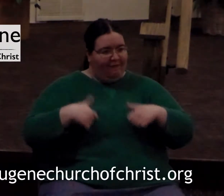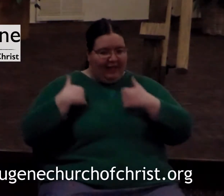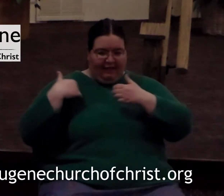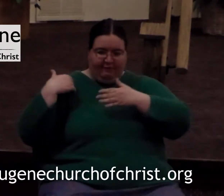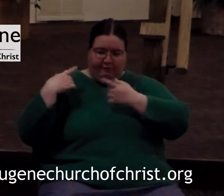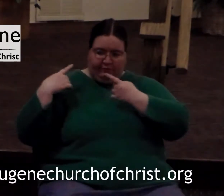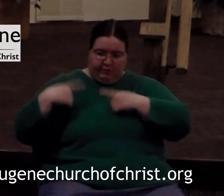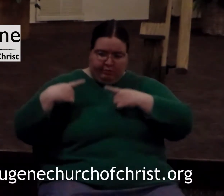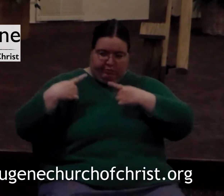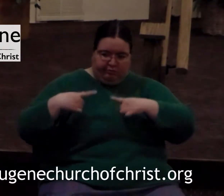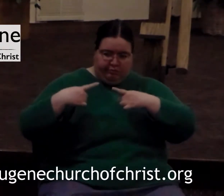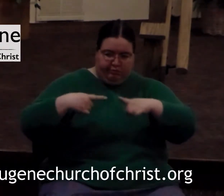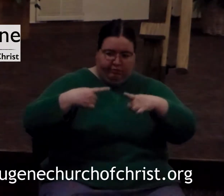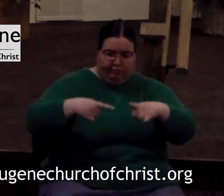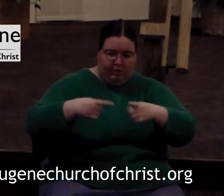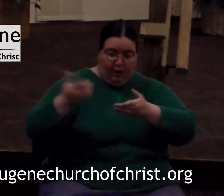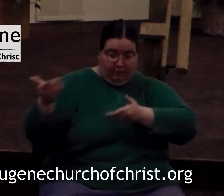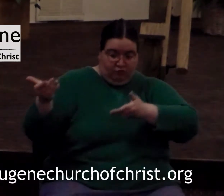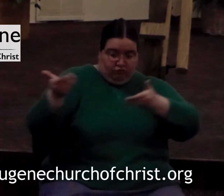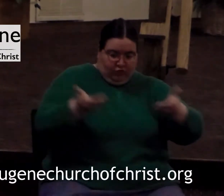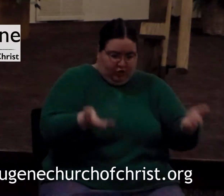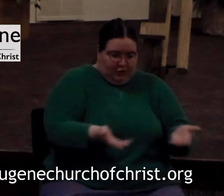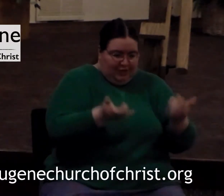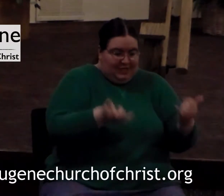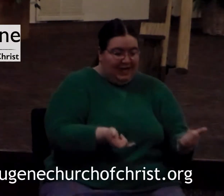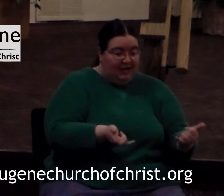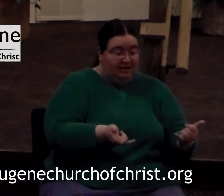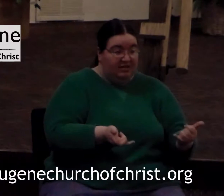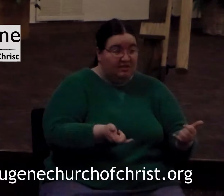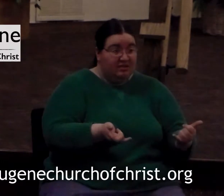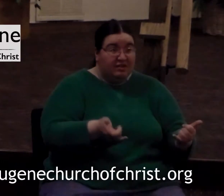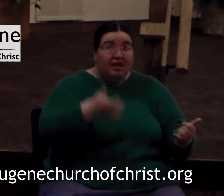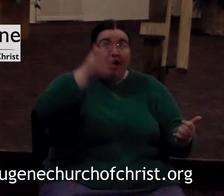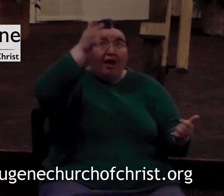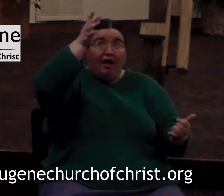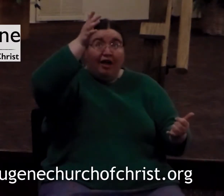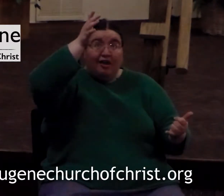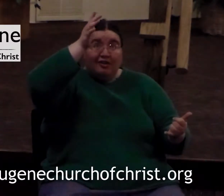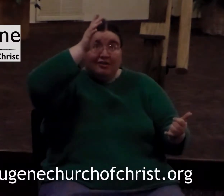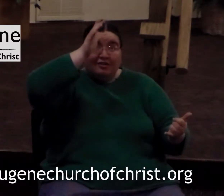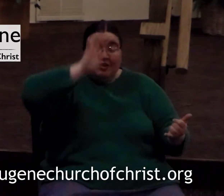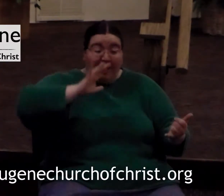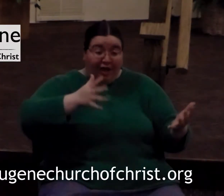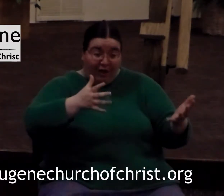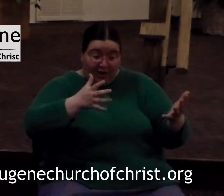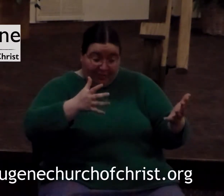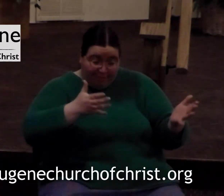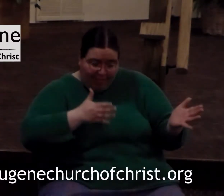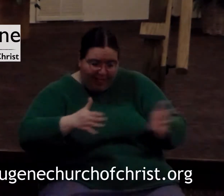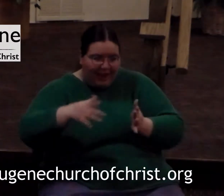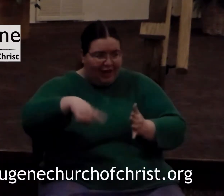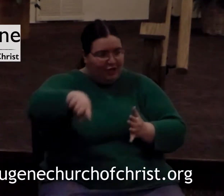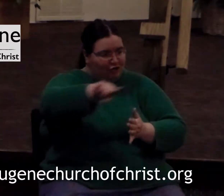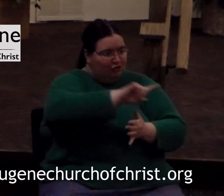will that you are here today? I think so. I think He has brought us all here together for a purpose in His